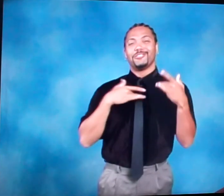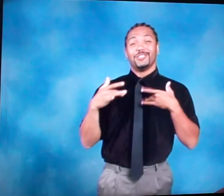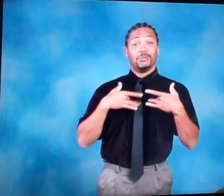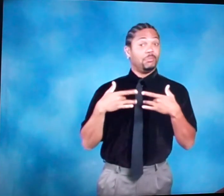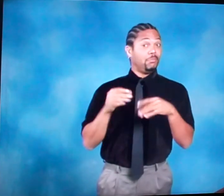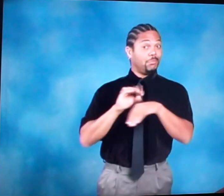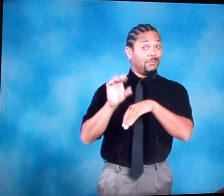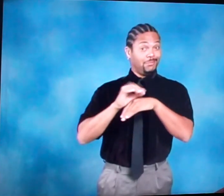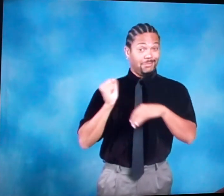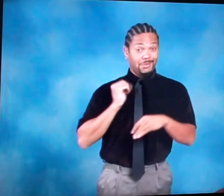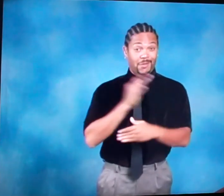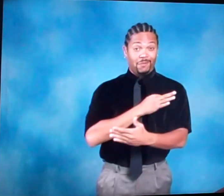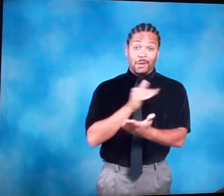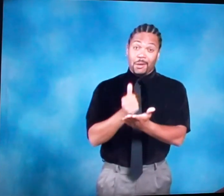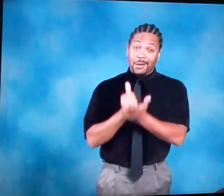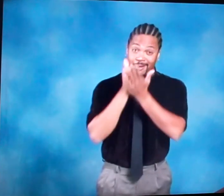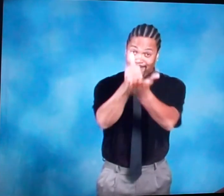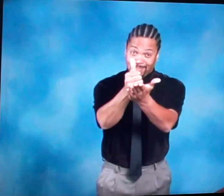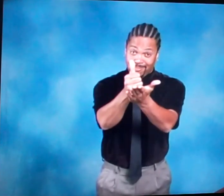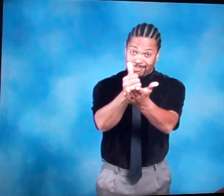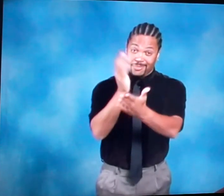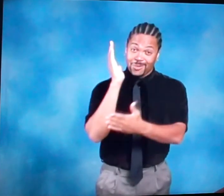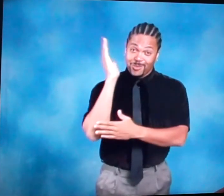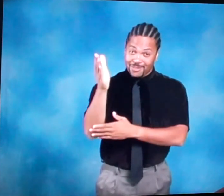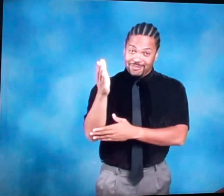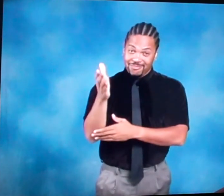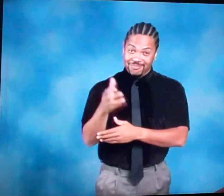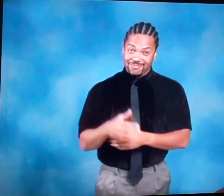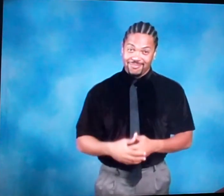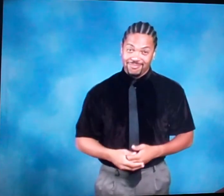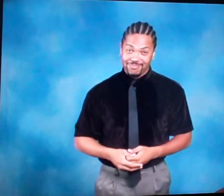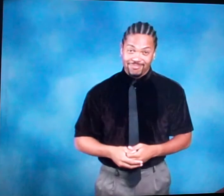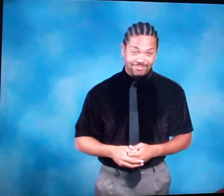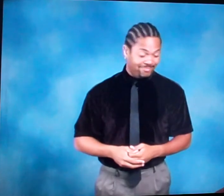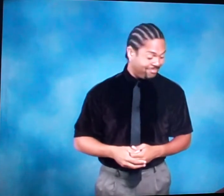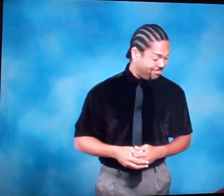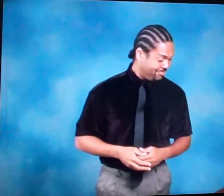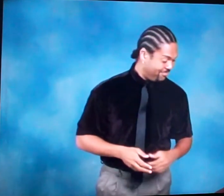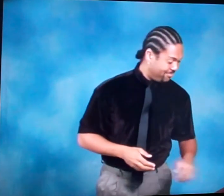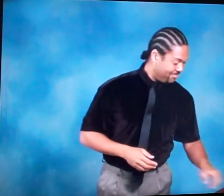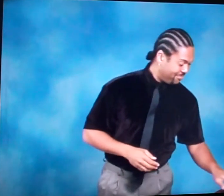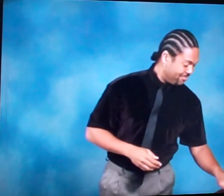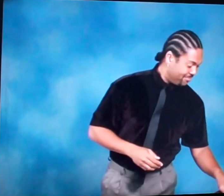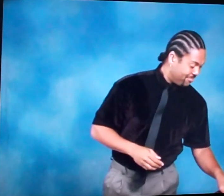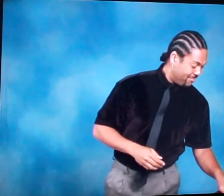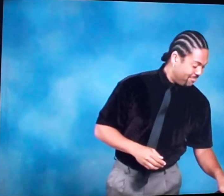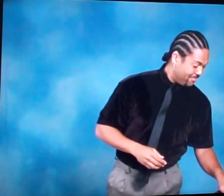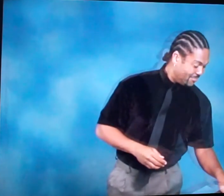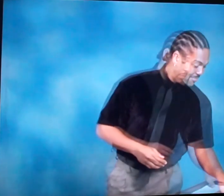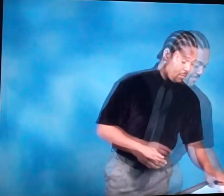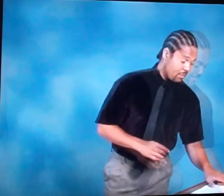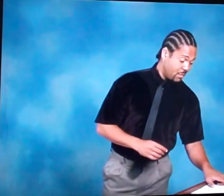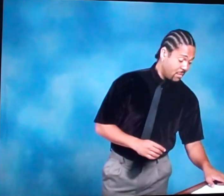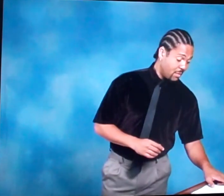College we're very aware of all the concerns, and the faculty and staff will be more than willing to help in any way we can.